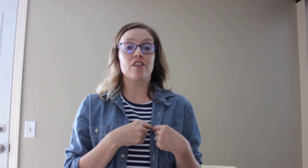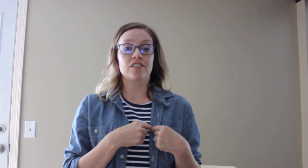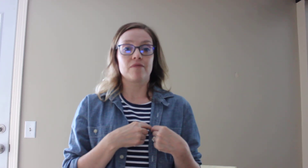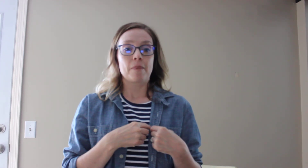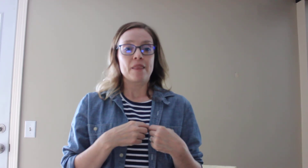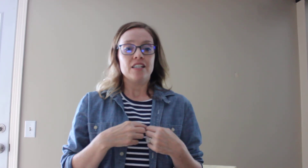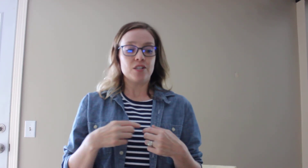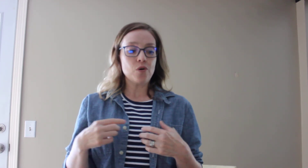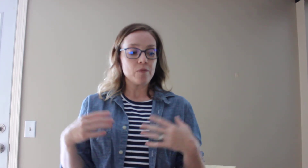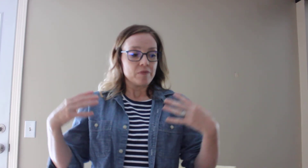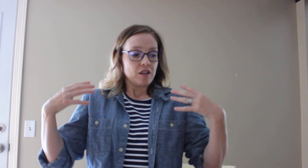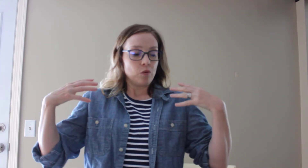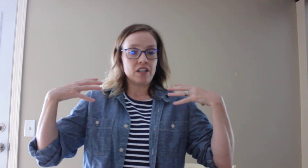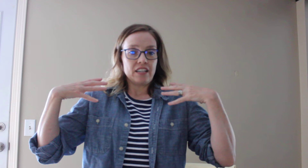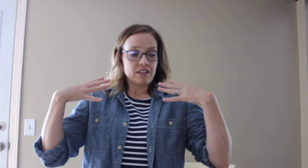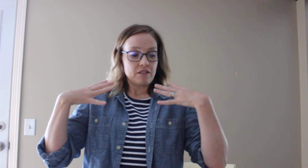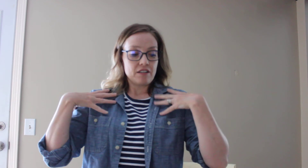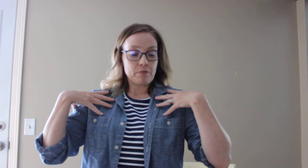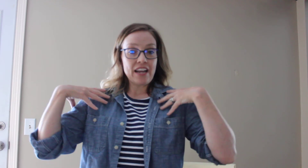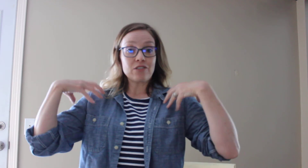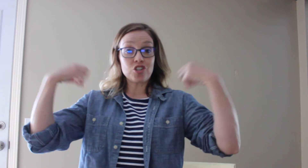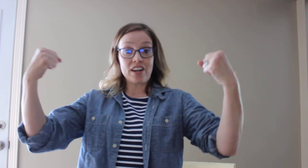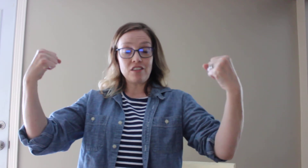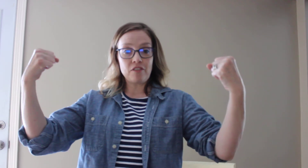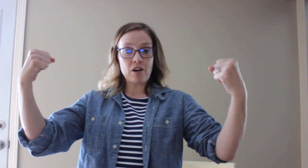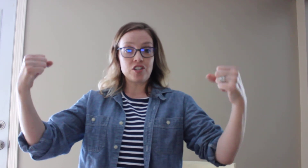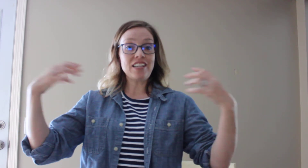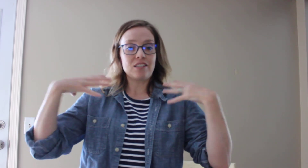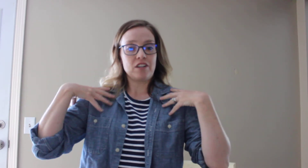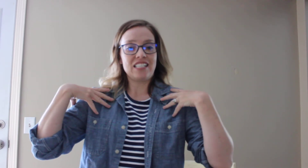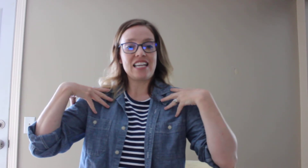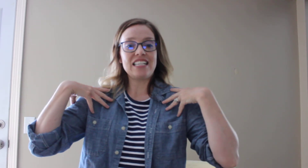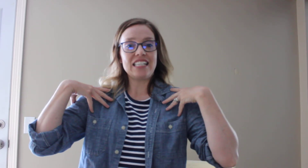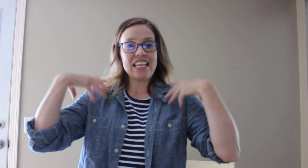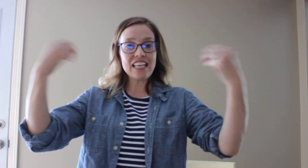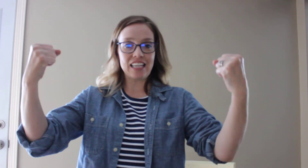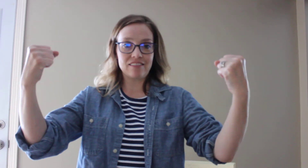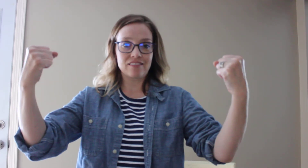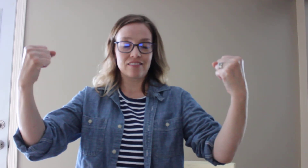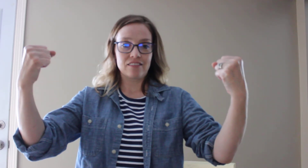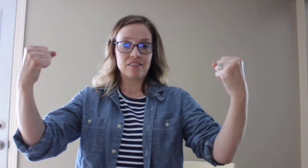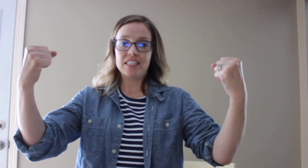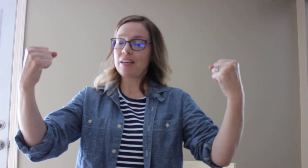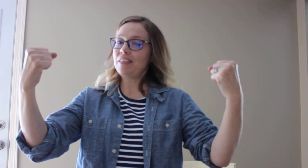heart. So we're going to bring out strength from our chest. We're going to say he's healing. Same thing,